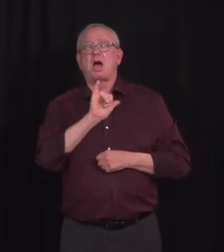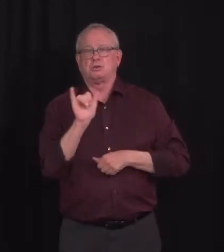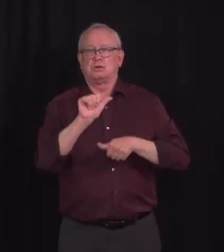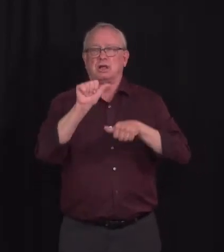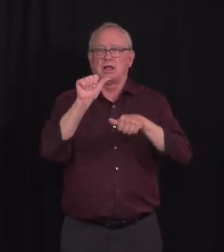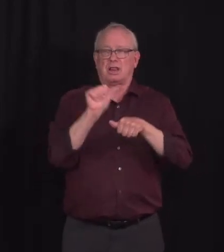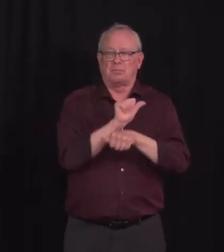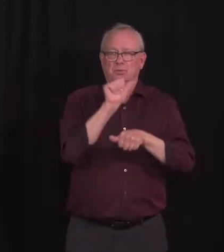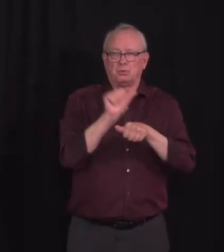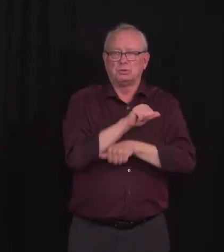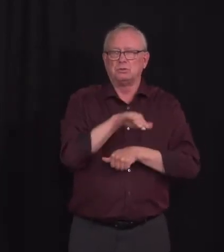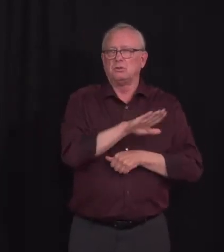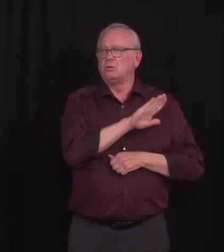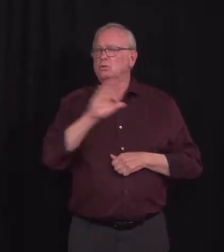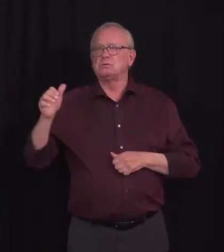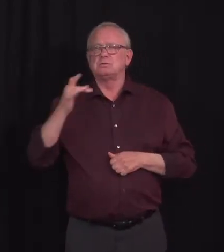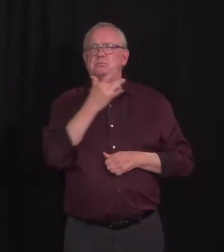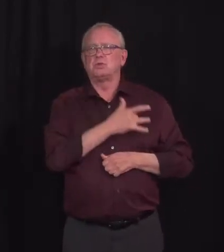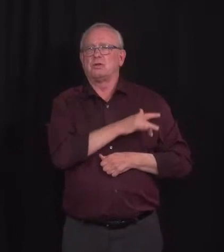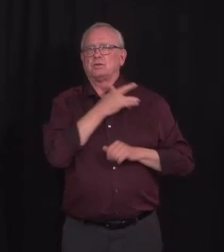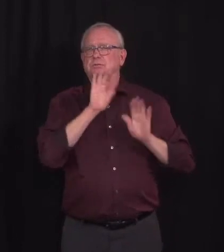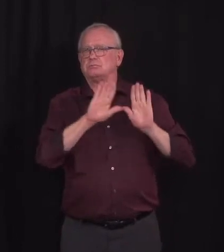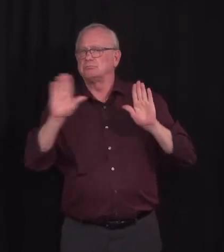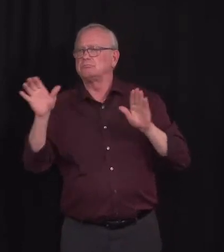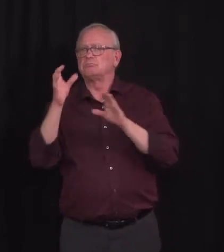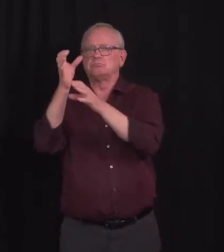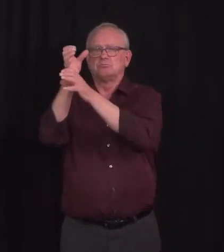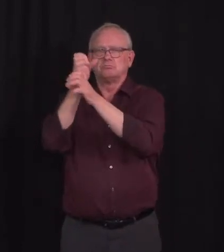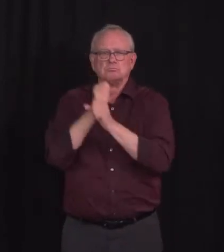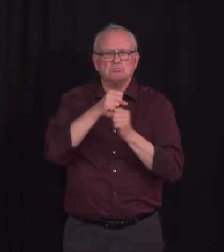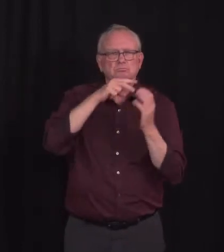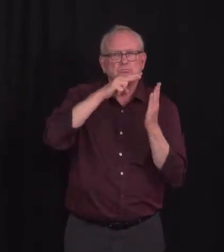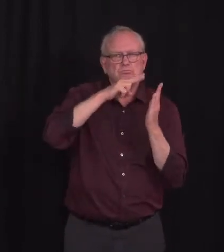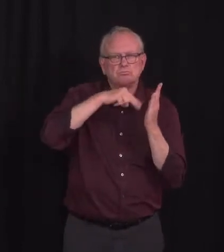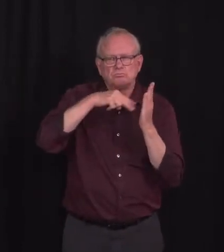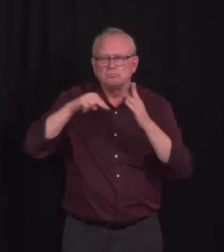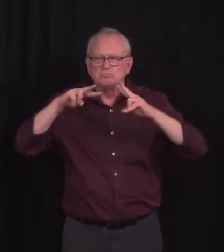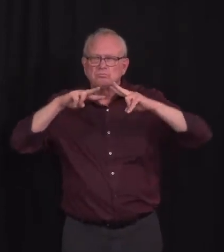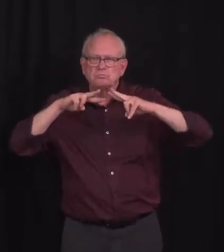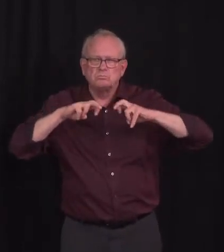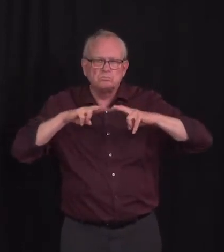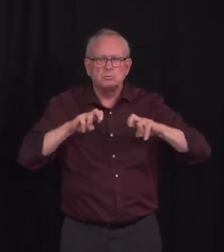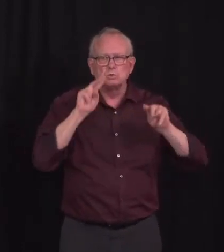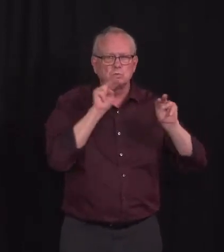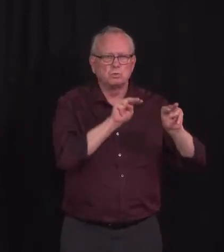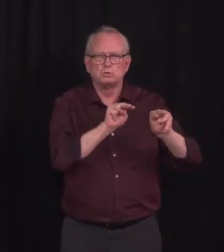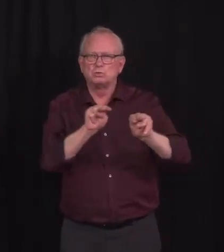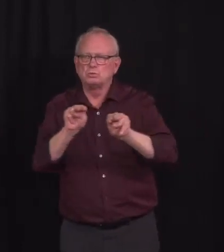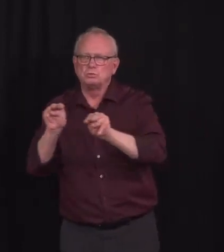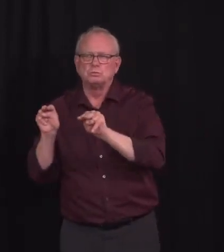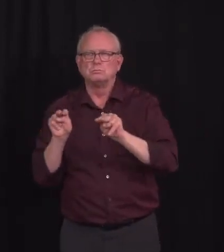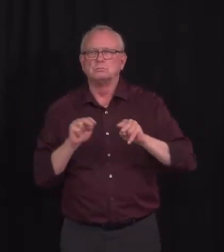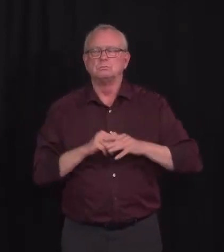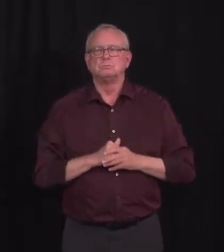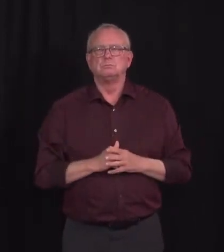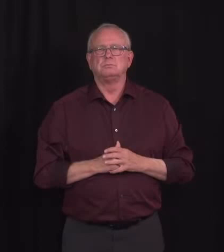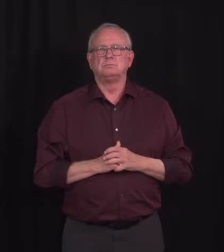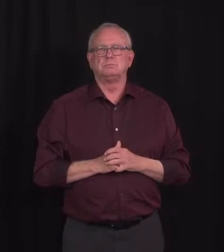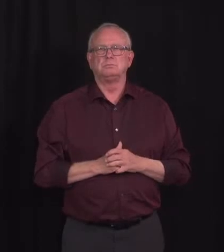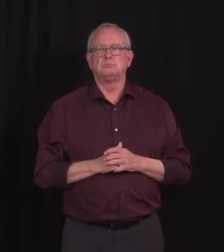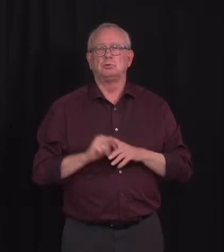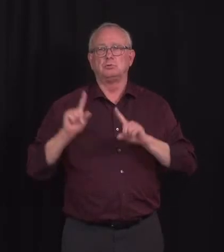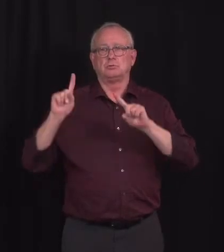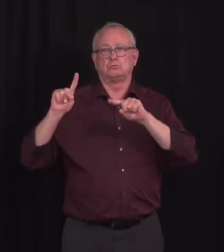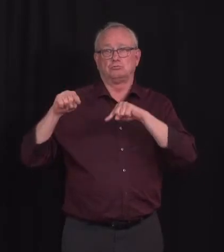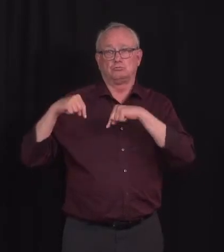territories, are reviewing reports and monitoring for any additional information. To date, Canada is not seeing higher